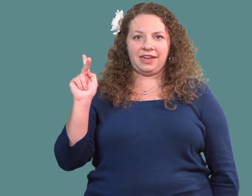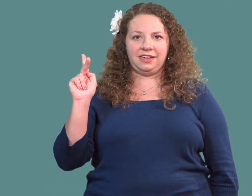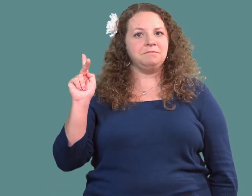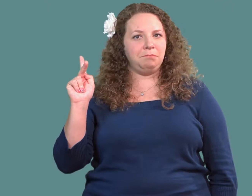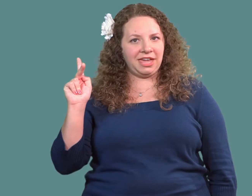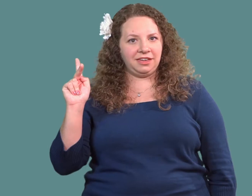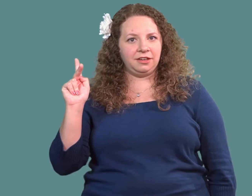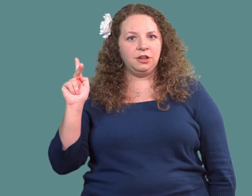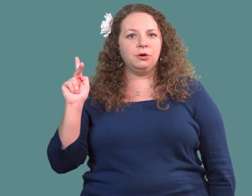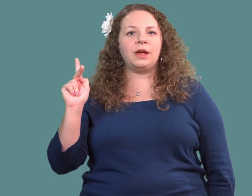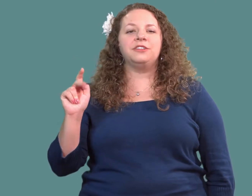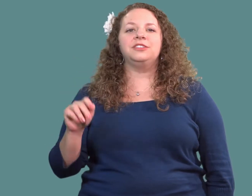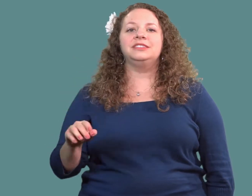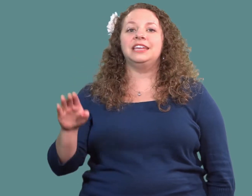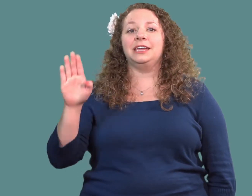B-A-N-K, bank, rather than saying